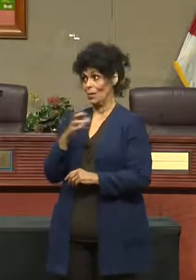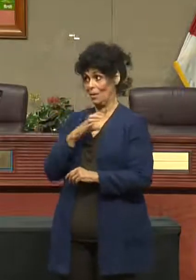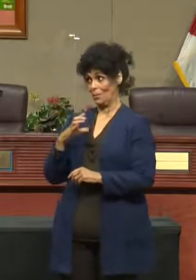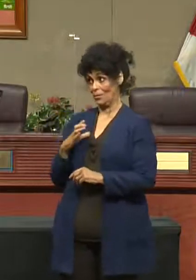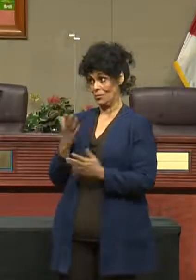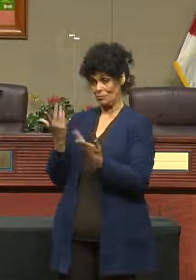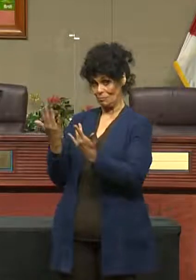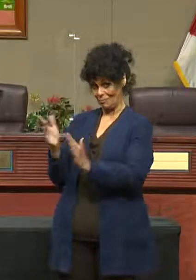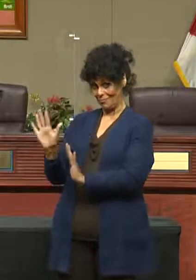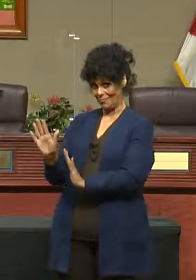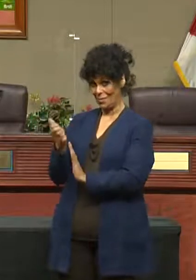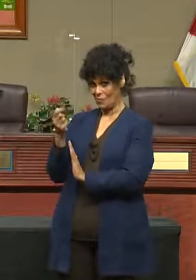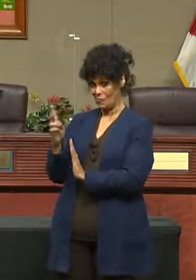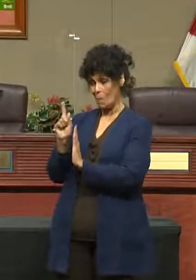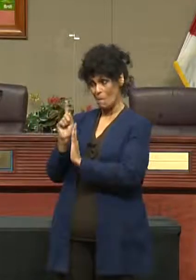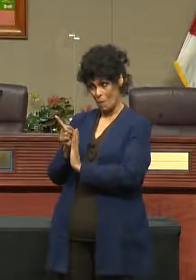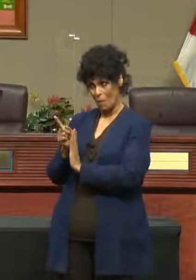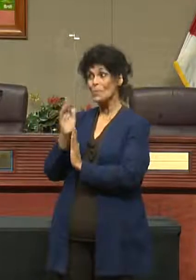just a few moments.